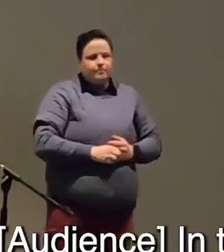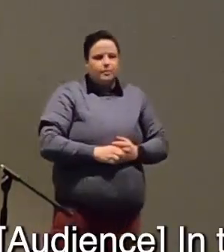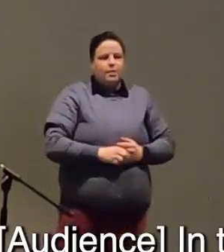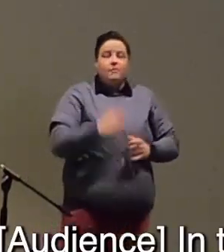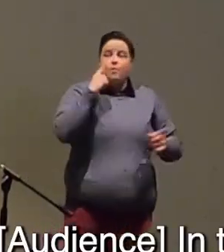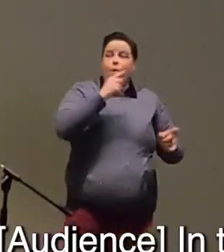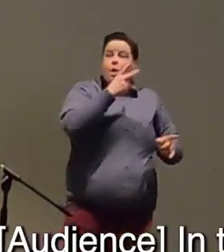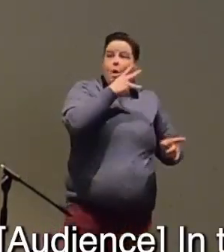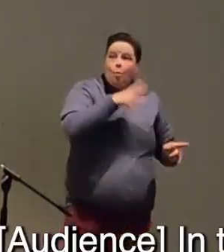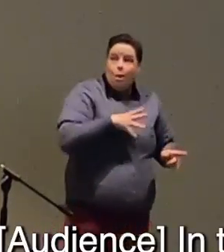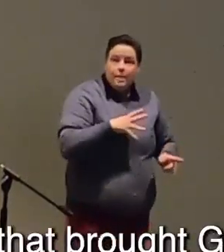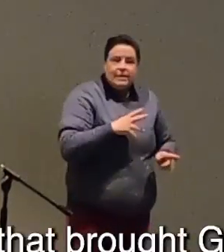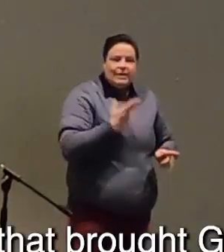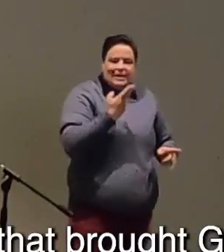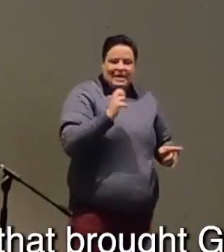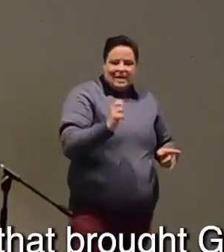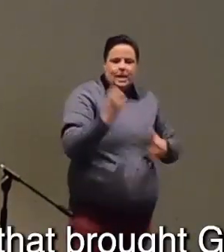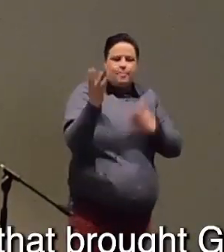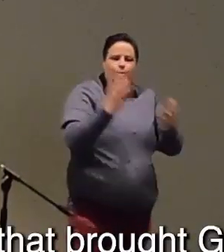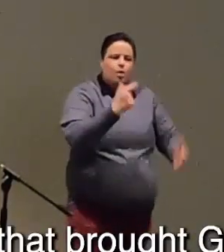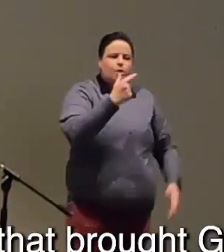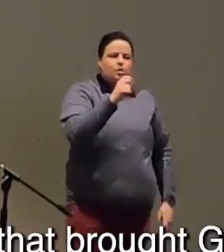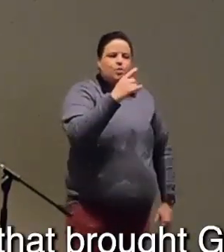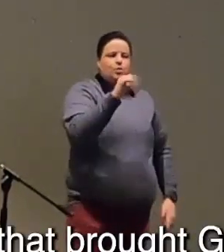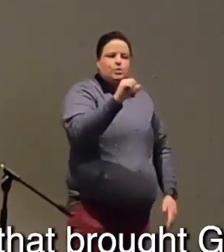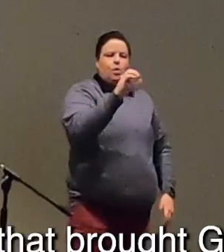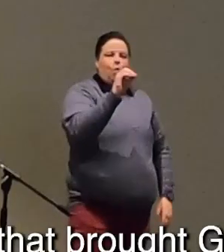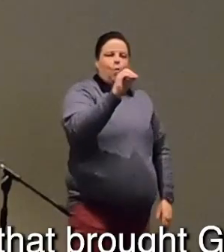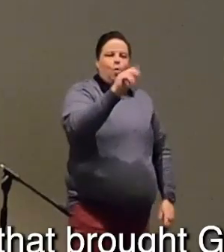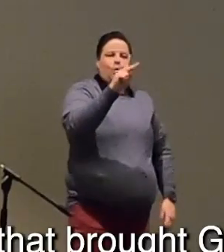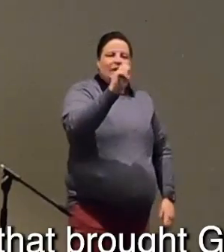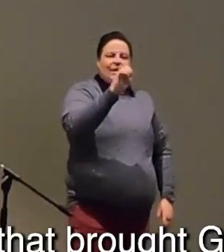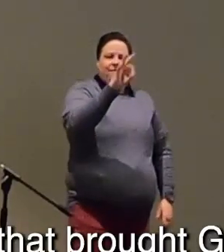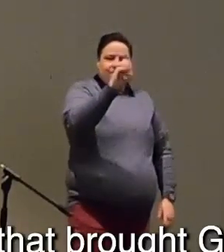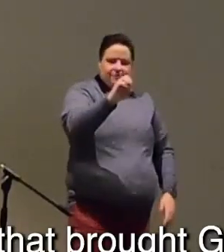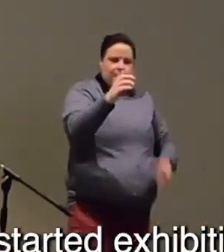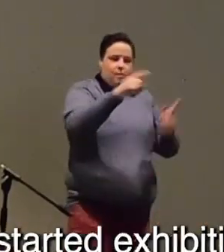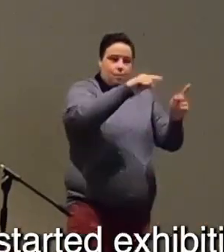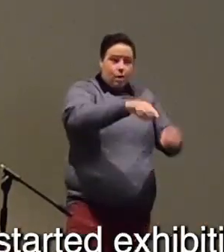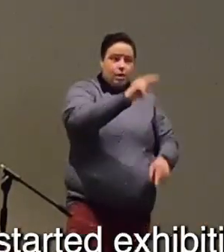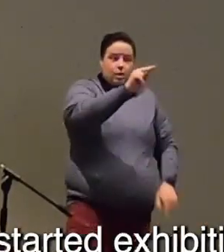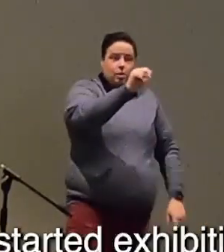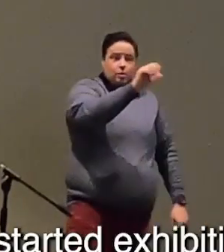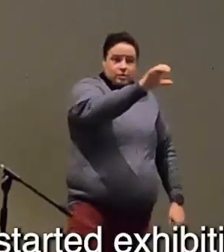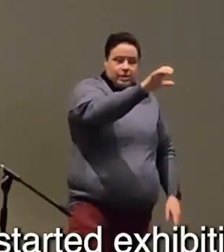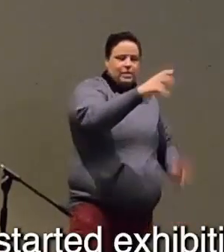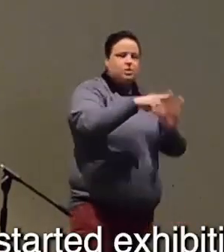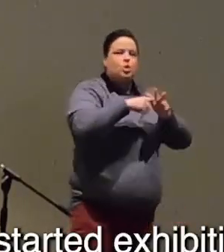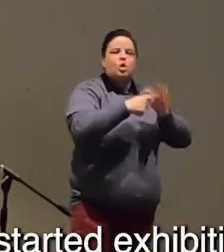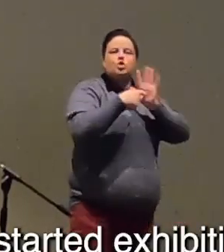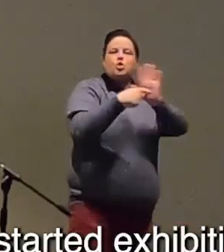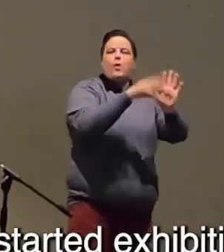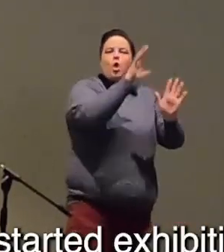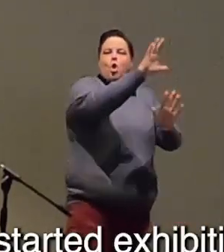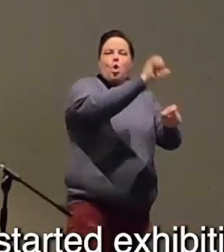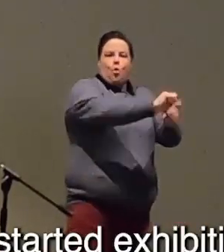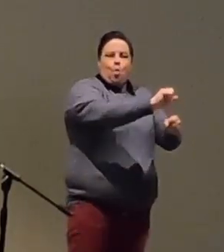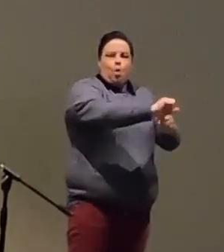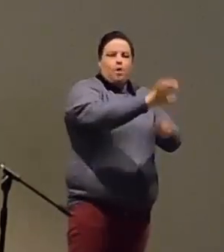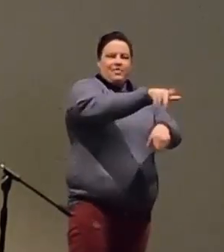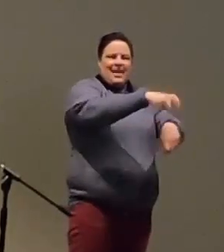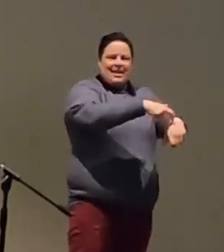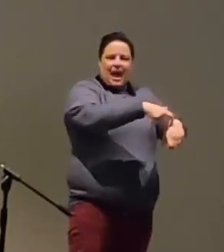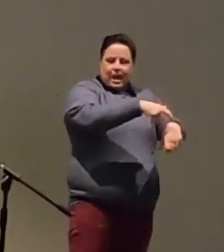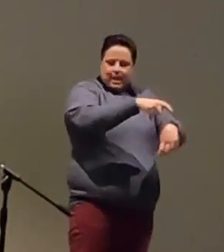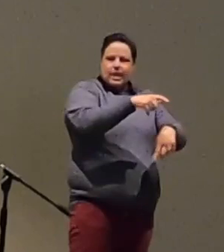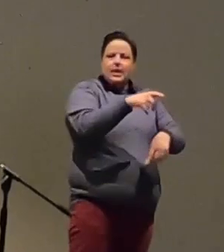of a woman, he was the one that brought Georgia O'Keeffe Yes. into New York City, started exhibiting her work around this time.